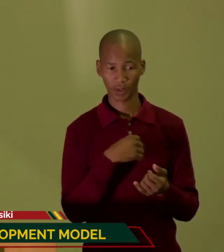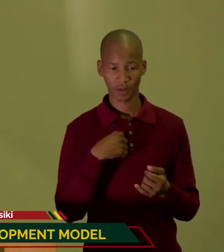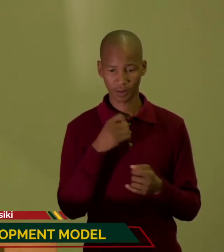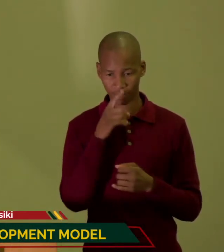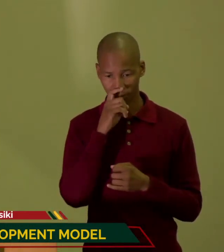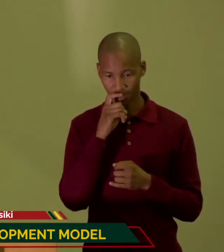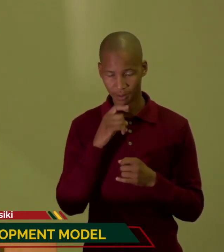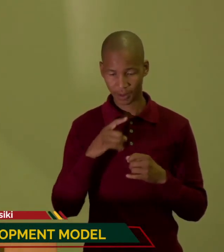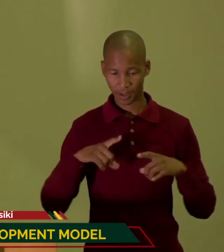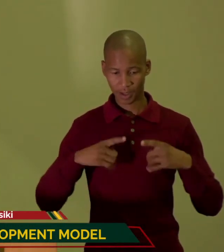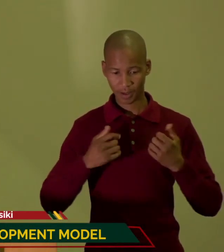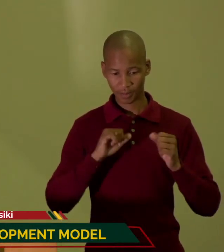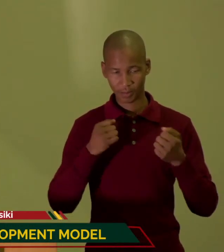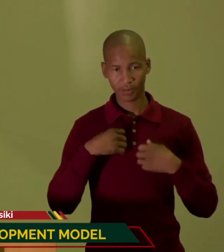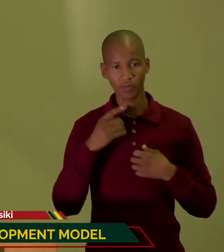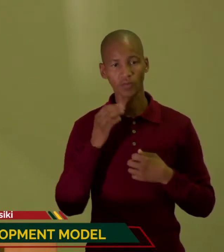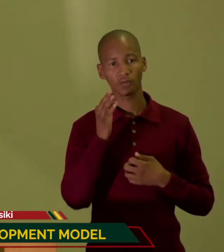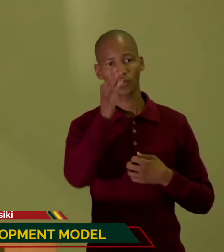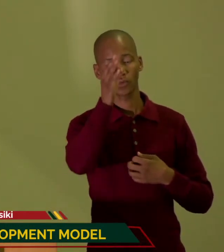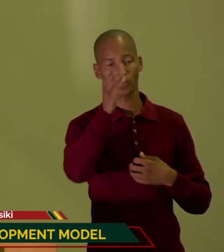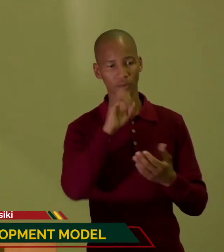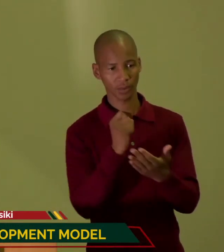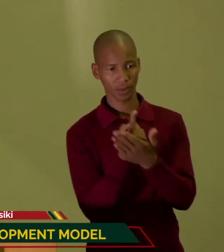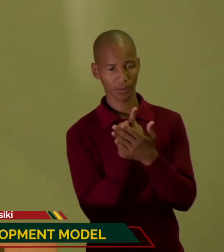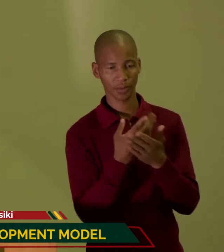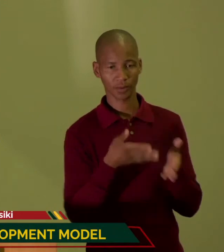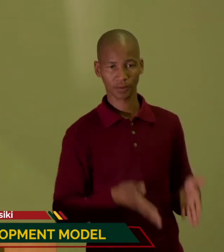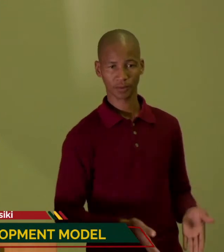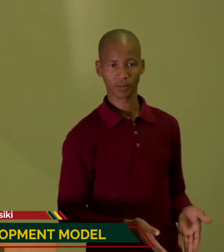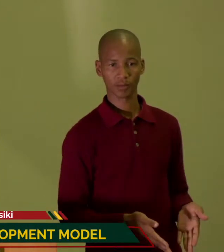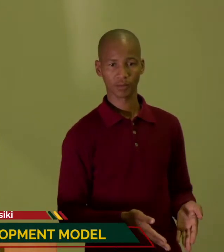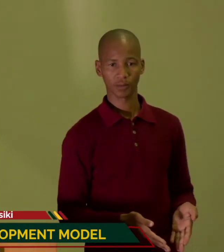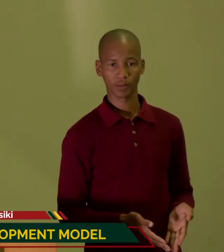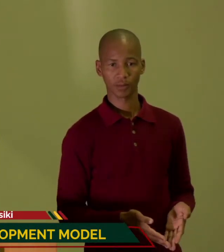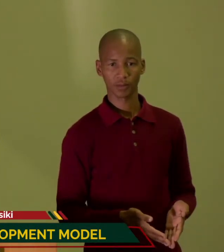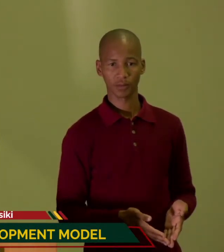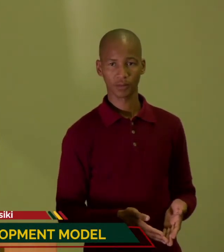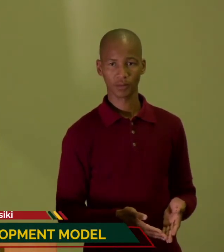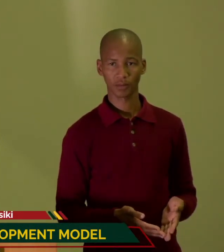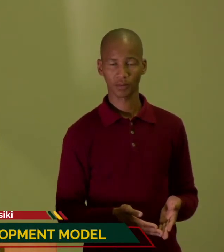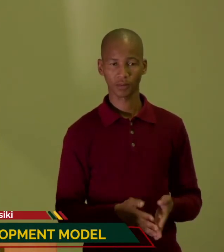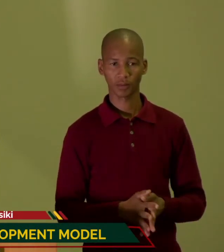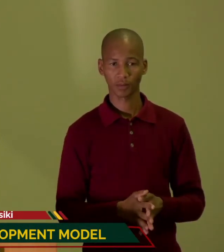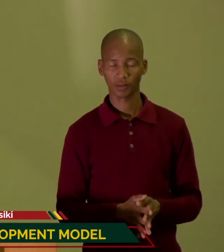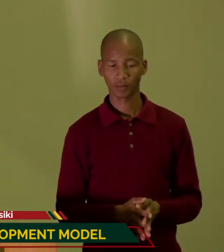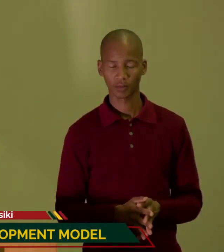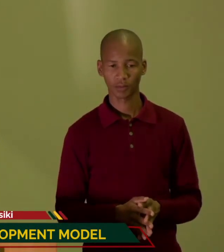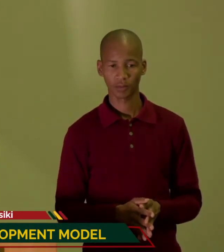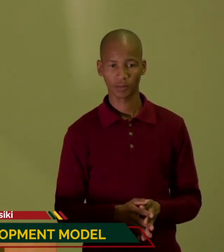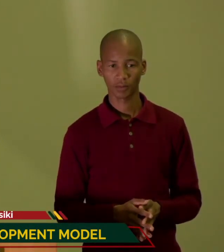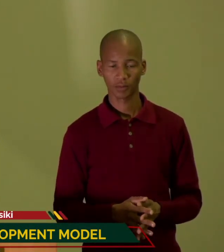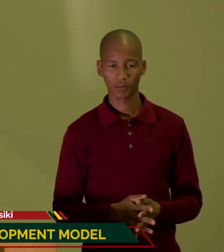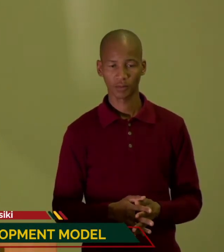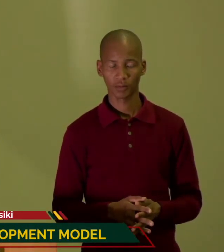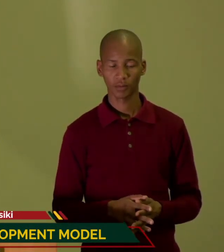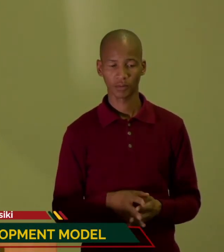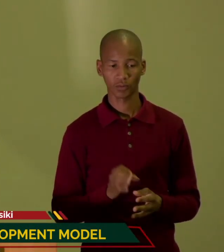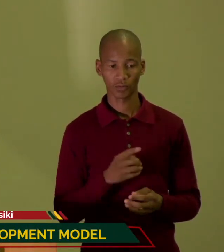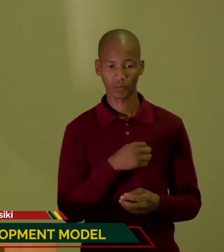in our lifetime rather than in the next 20 years. We are still